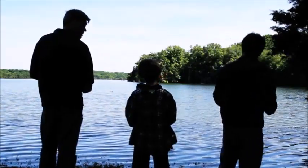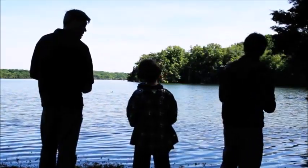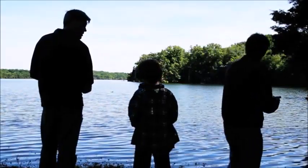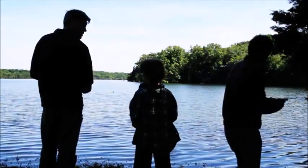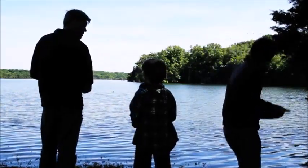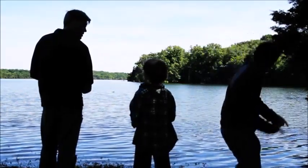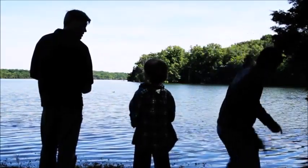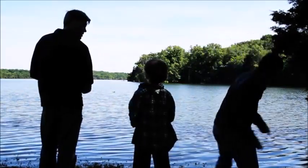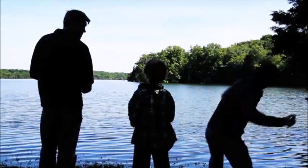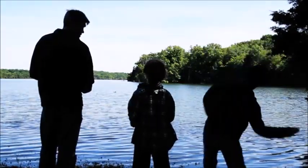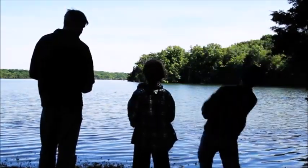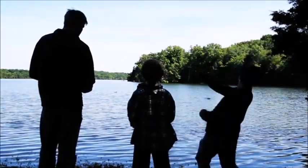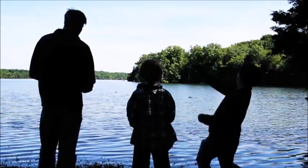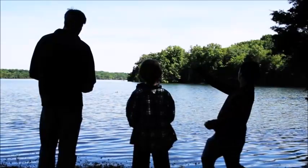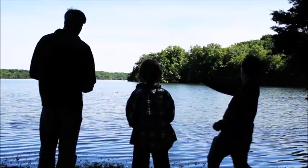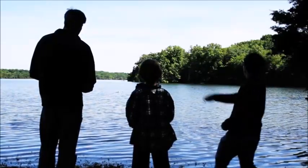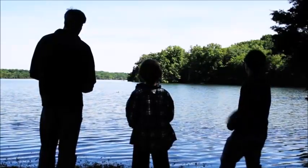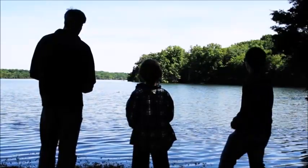Bible.